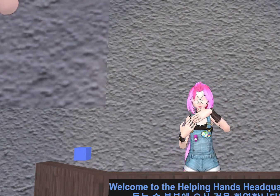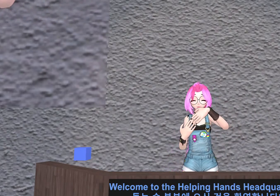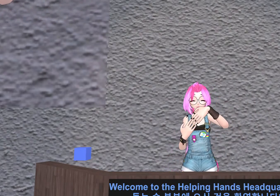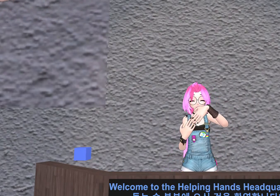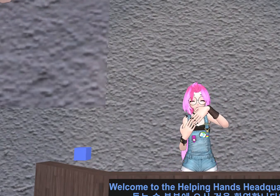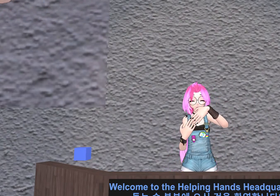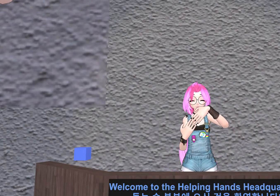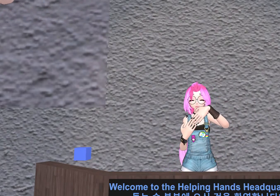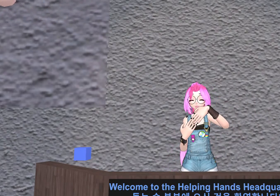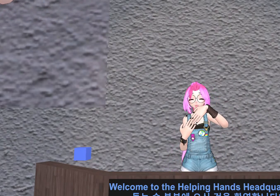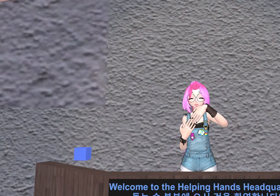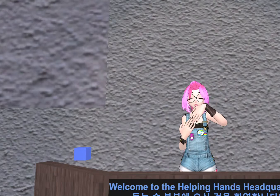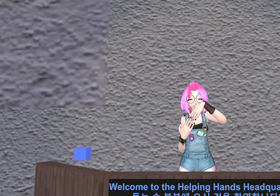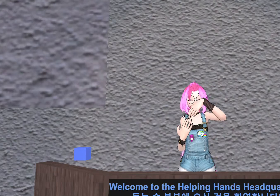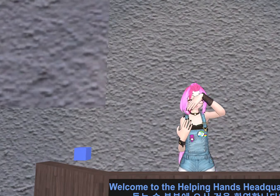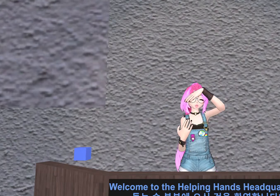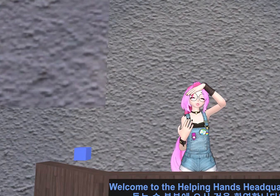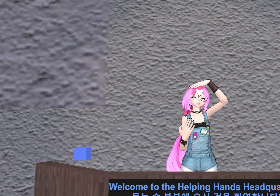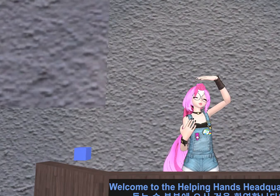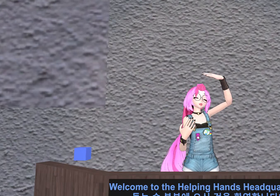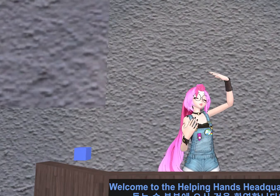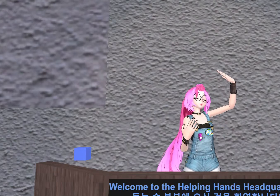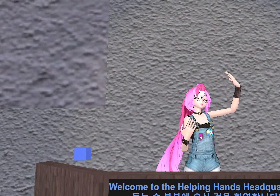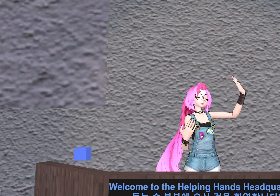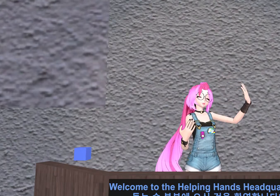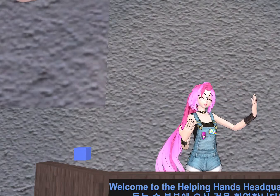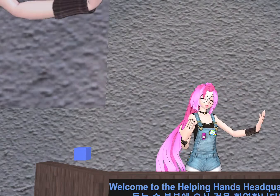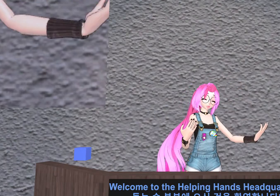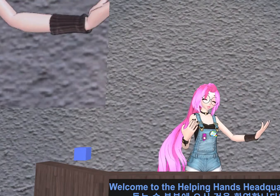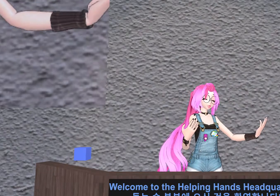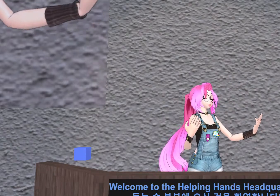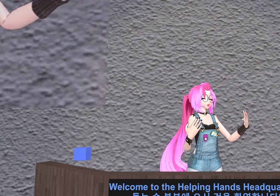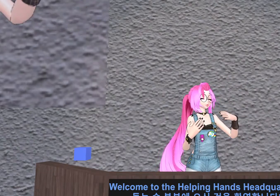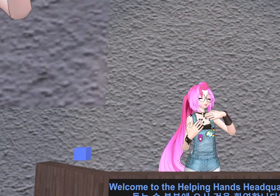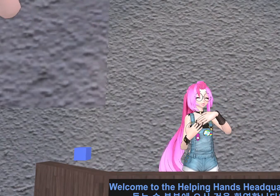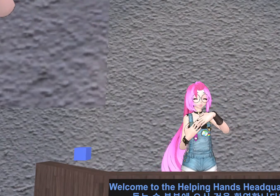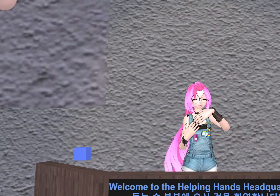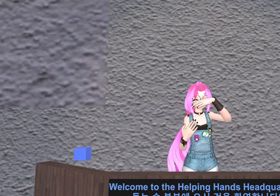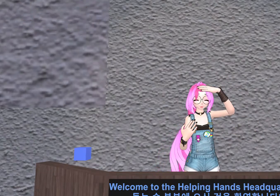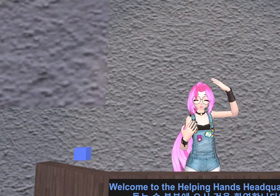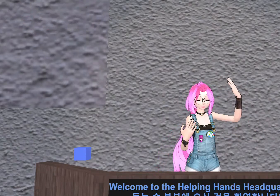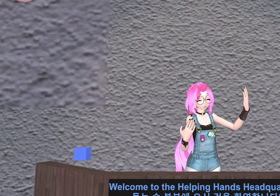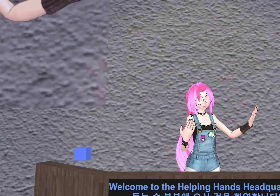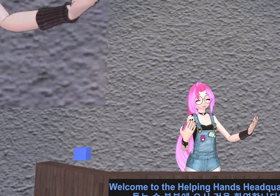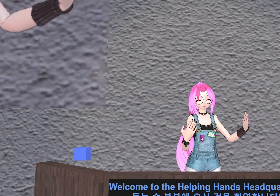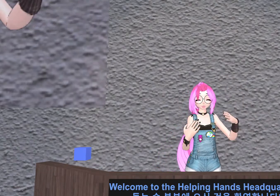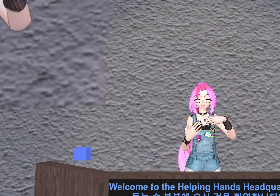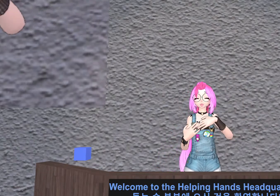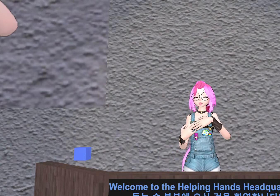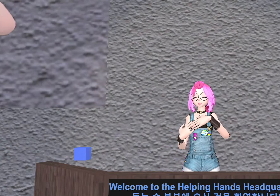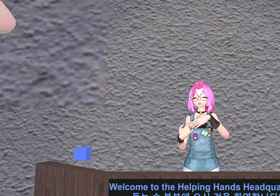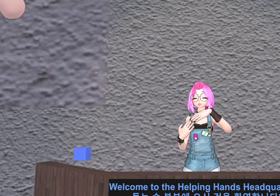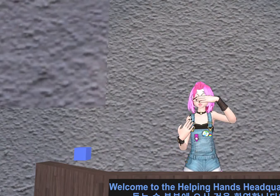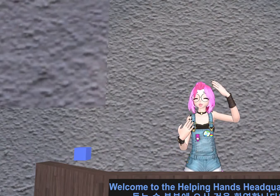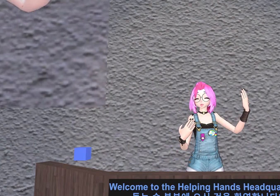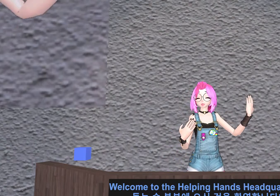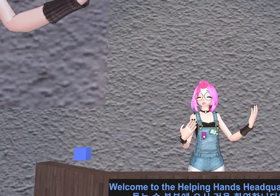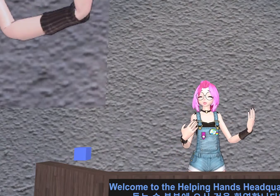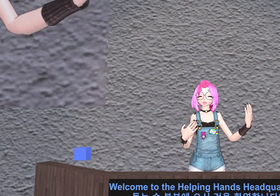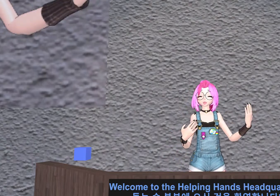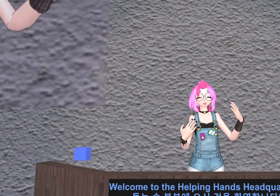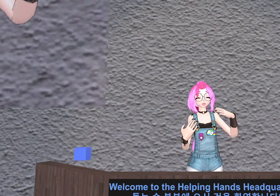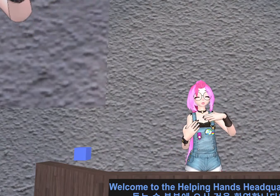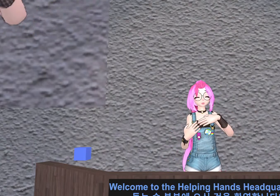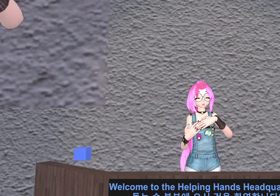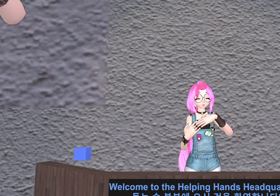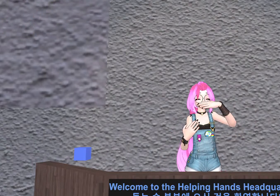stripe. So you're going to start with your fingertips together and make a big arch. It's the same sign for rainbow. So when you say